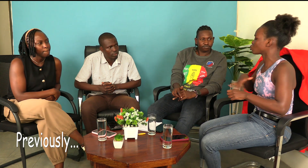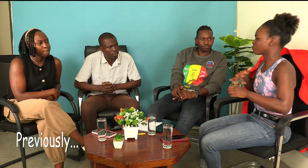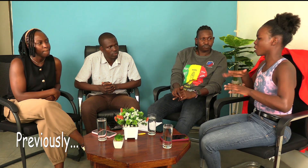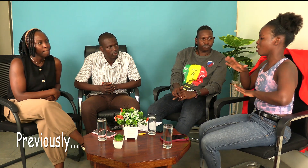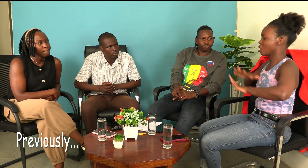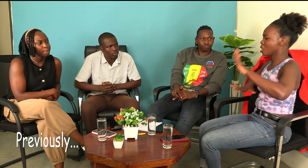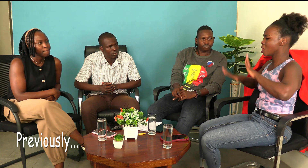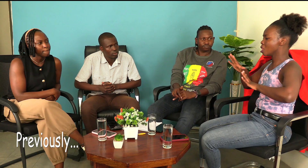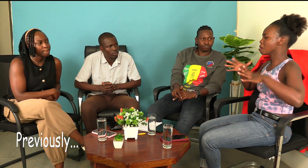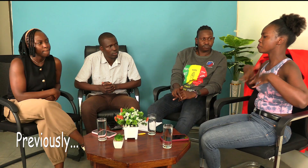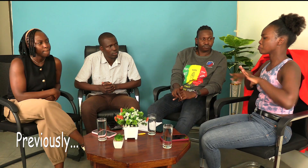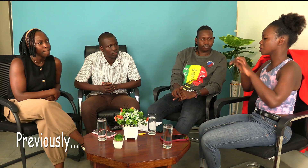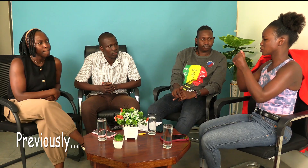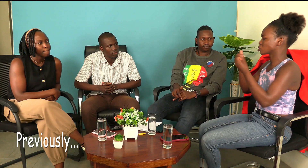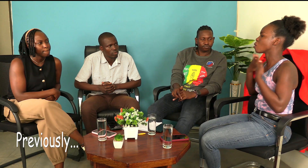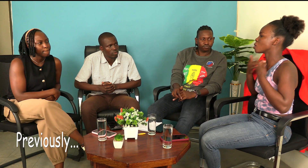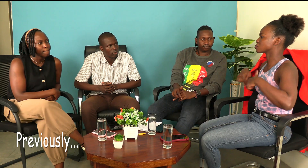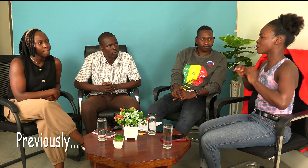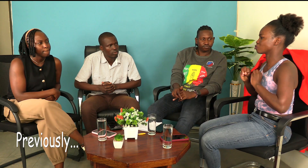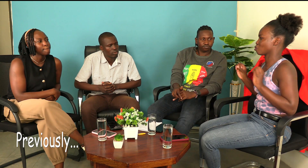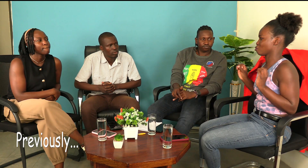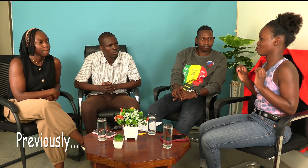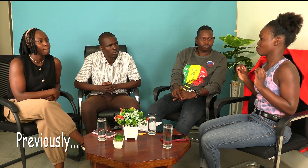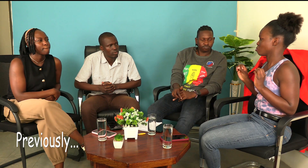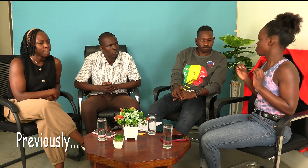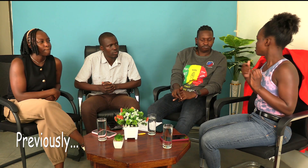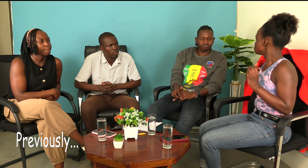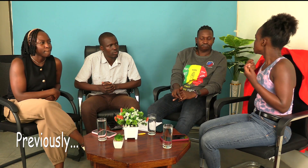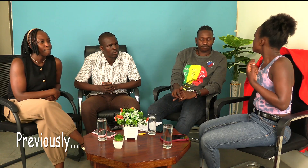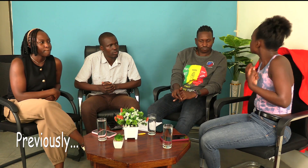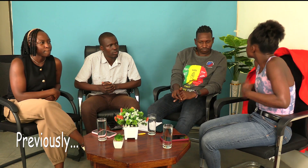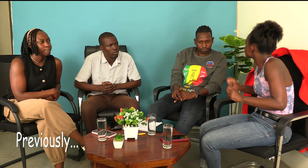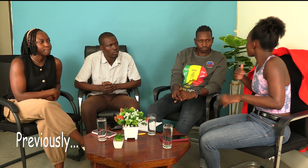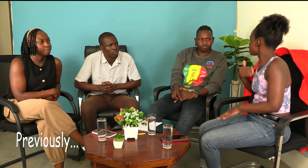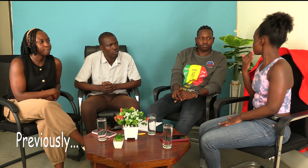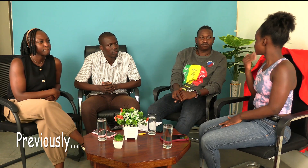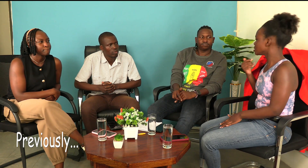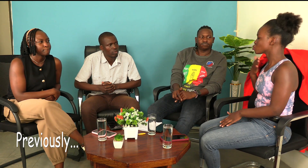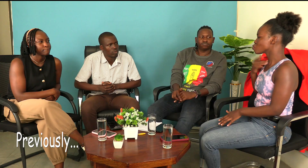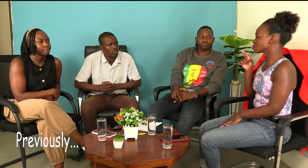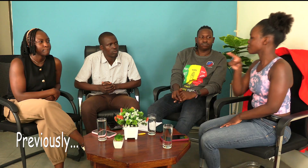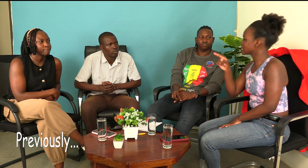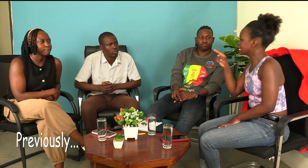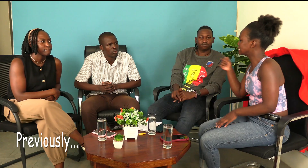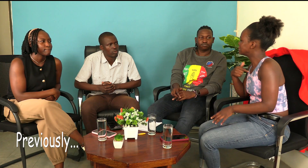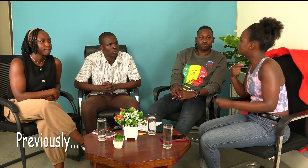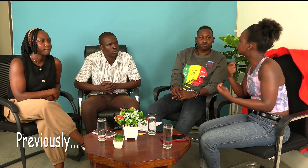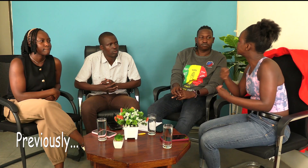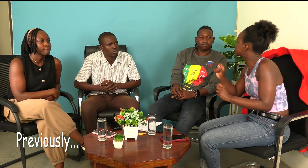And because we're experiencing this, you find that some deaf people do not want to get involved in the family